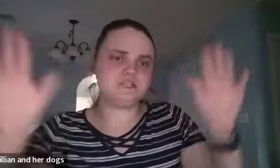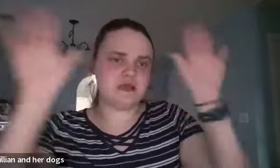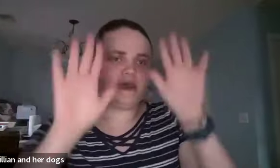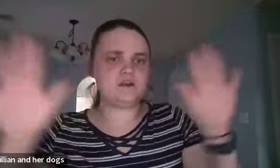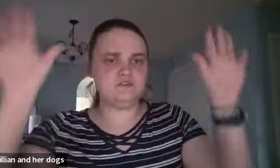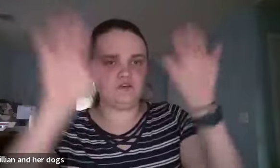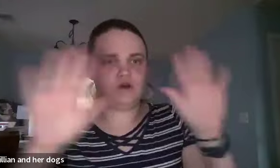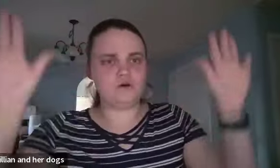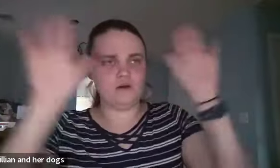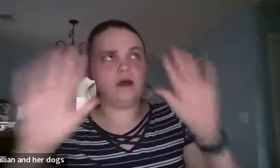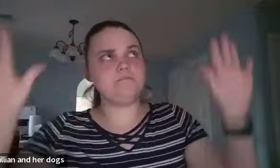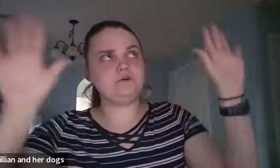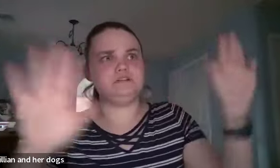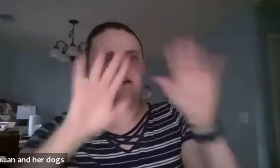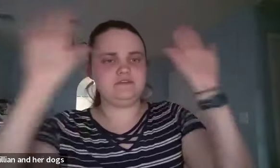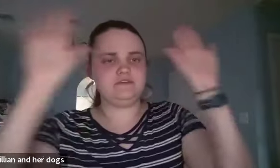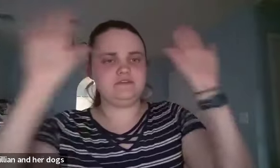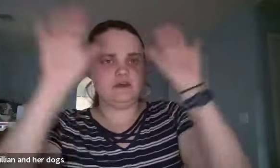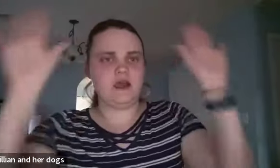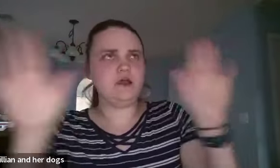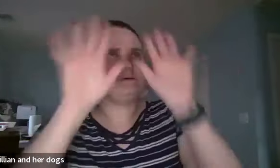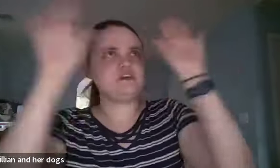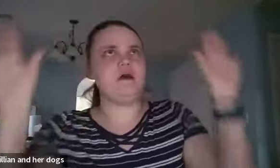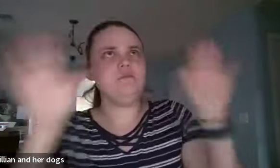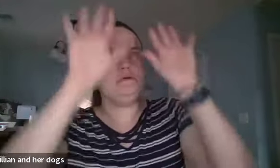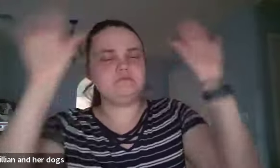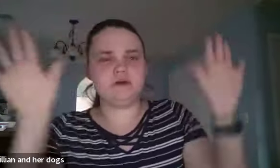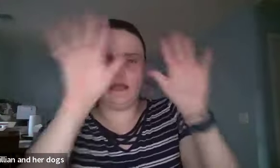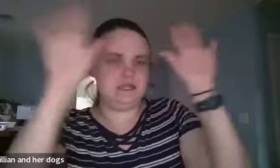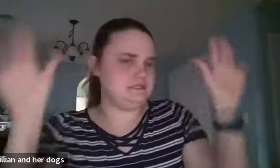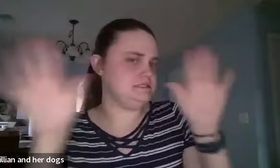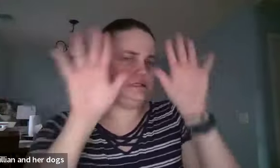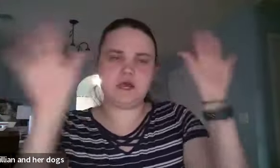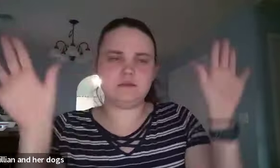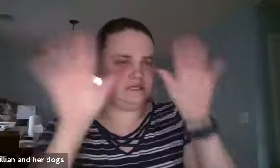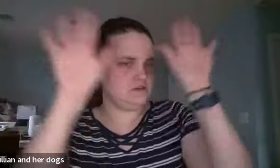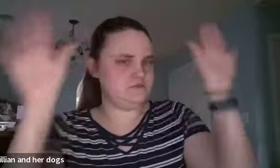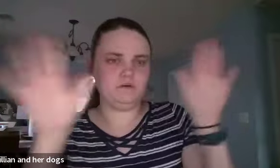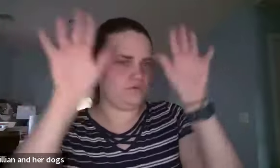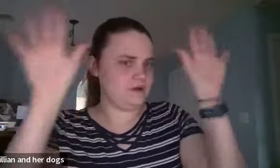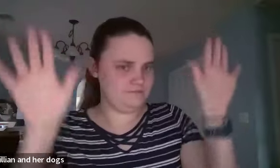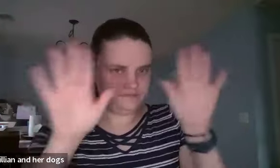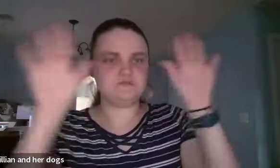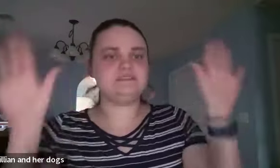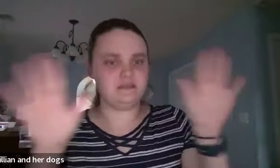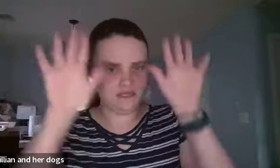does not matter if you go up or down. I think I always go up, but it's not a big deal if you go either way. So